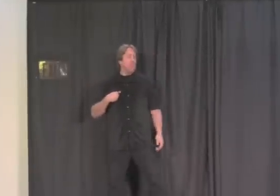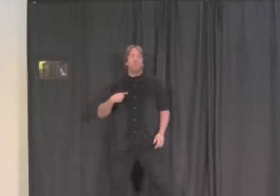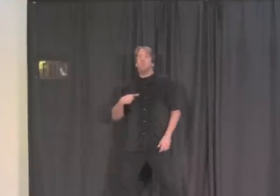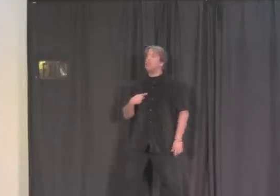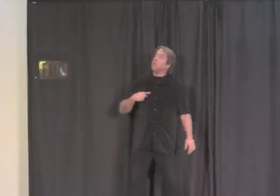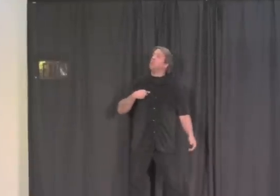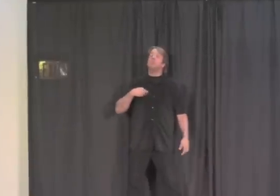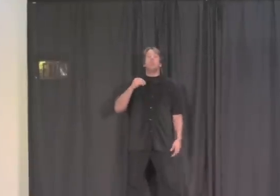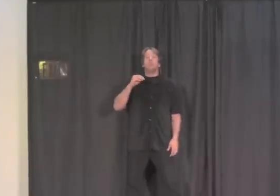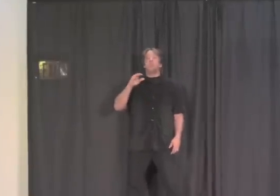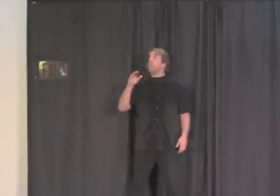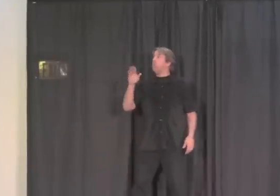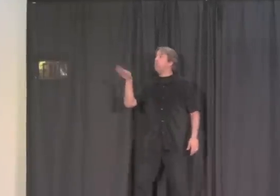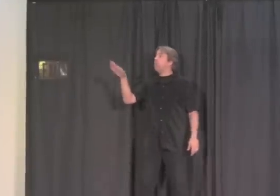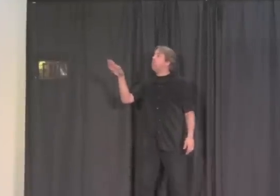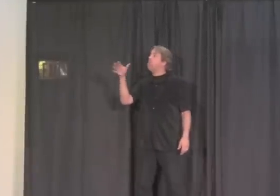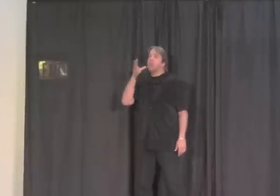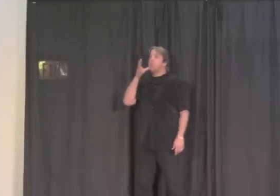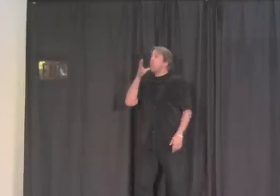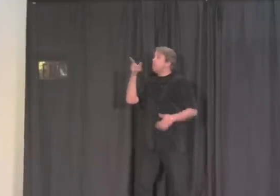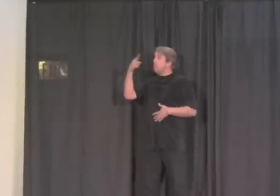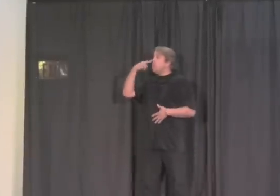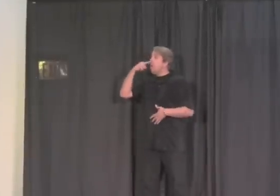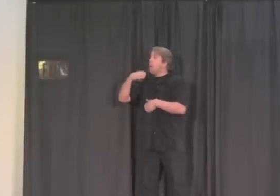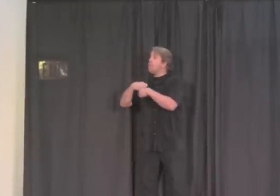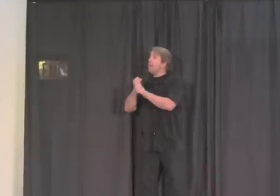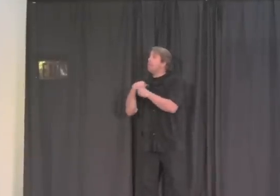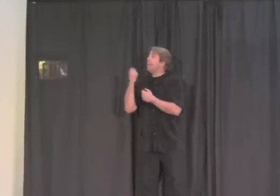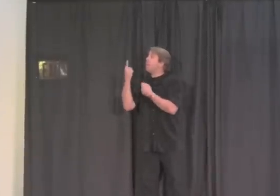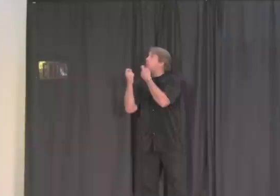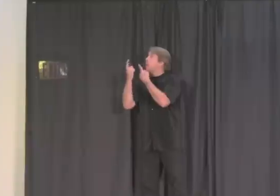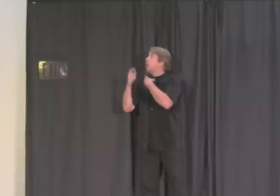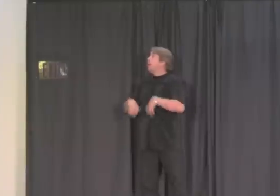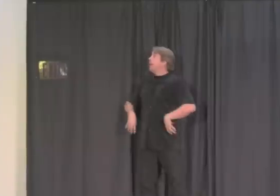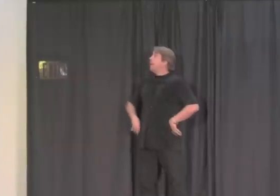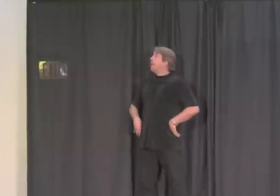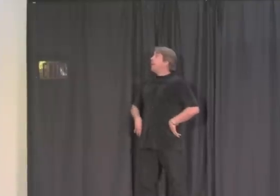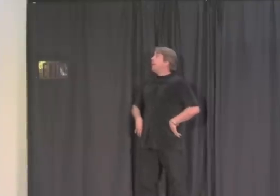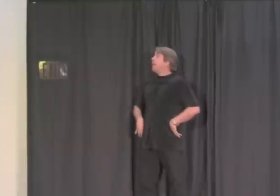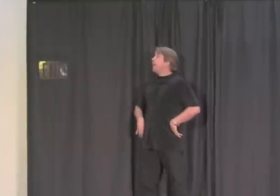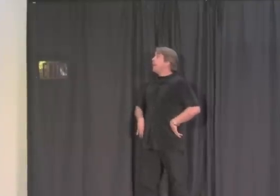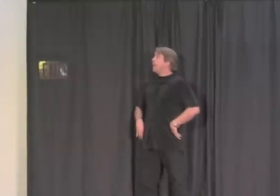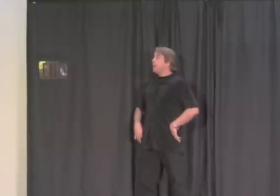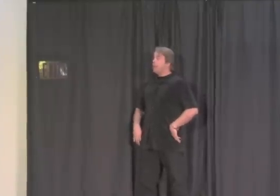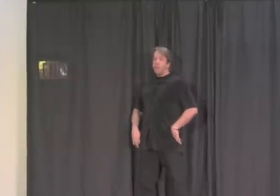I decided to go ahead and test this decoder thingy. Mom, can you make me some popcorn? I'm